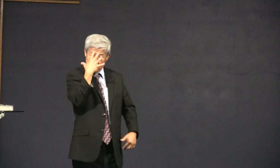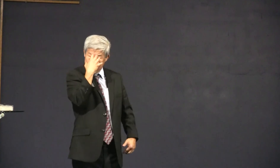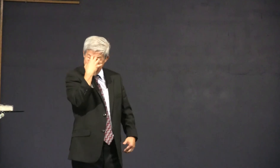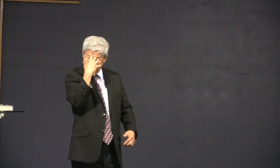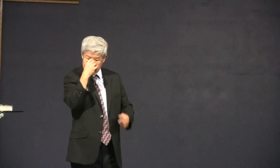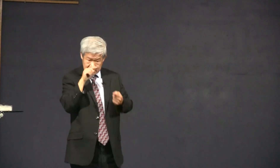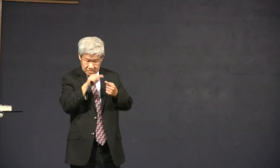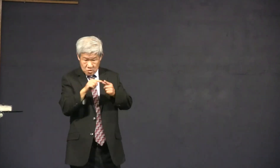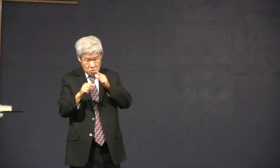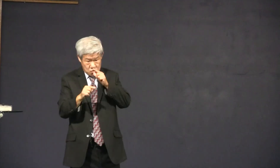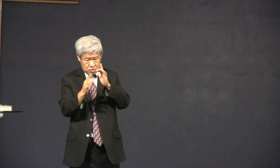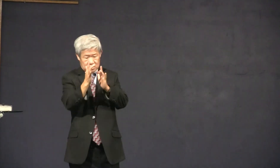9